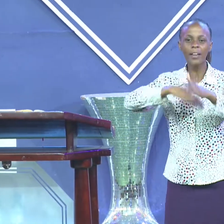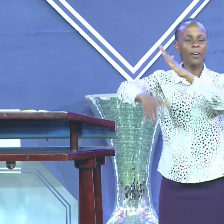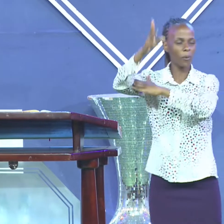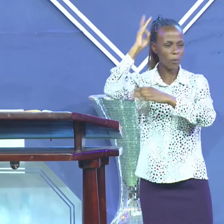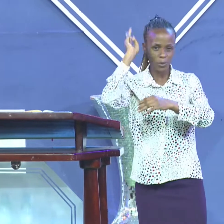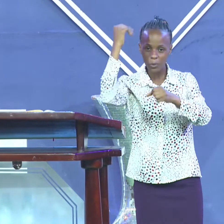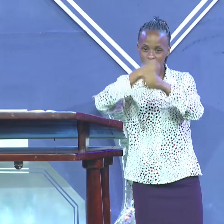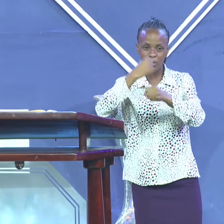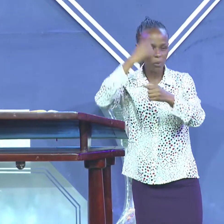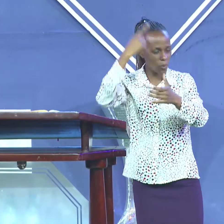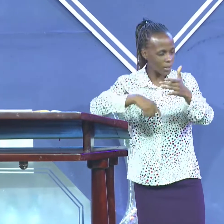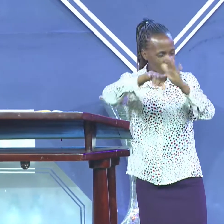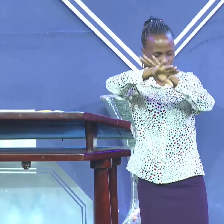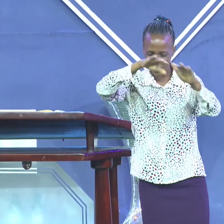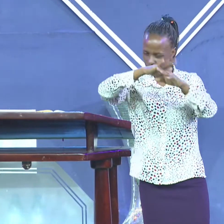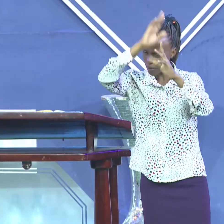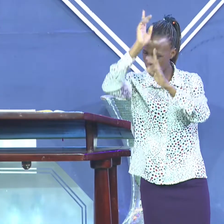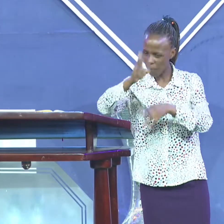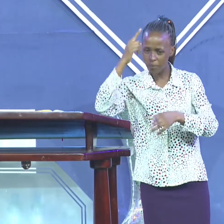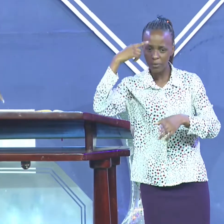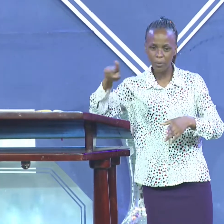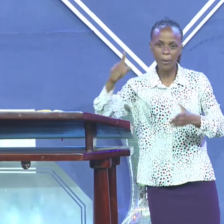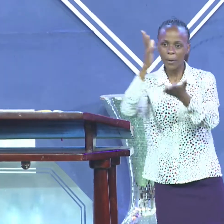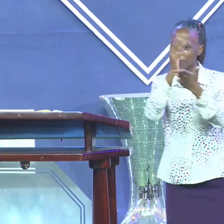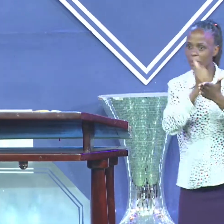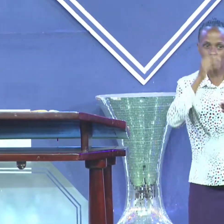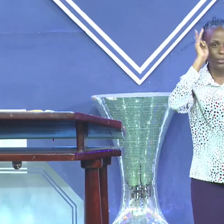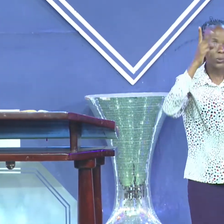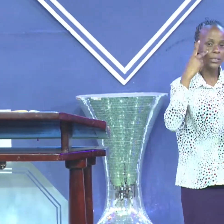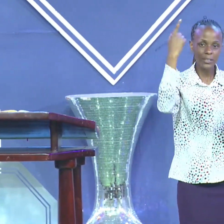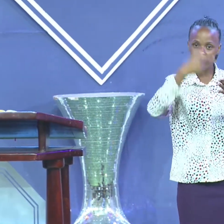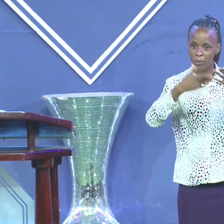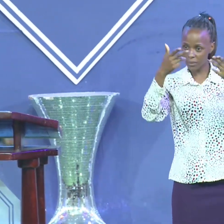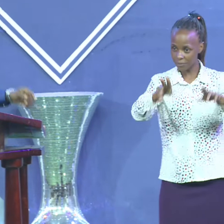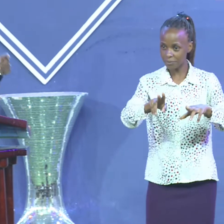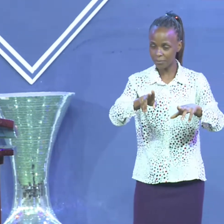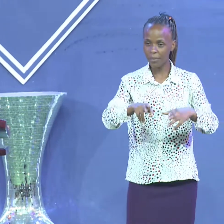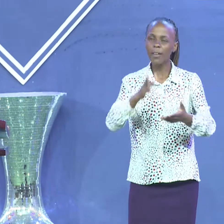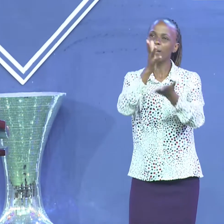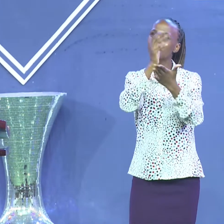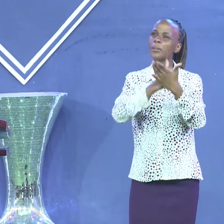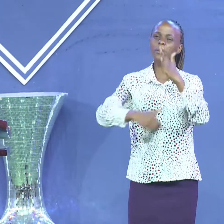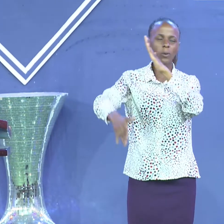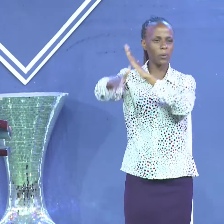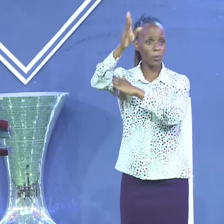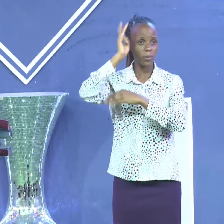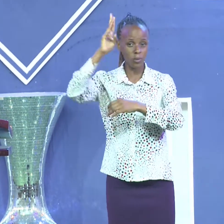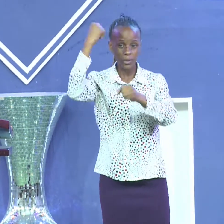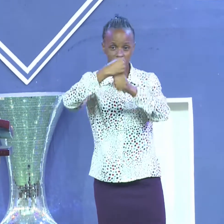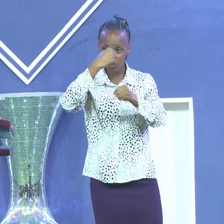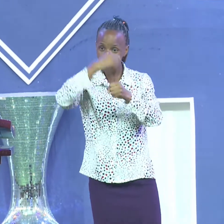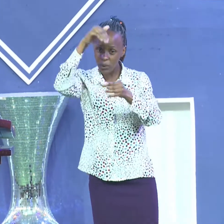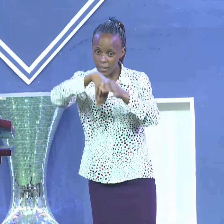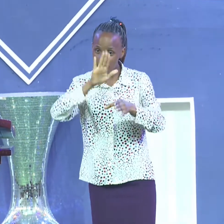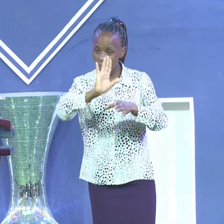thought about. God is going to do something that you've never thought about. Because you're going to see what he did. Because